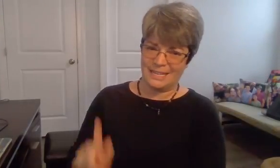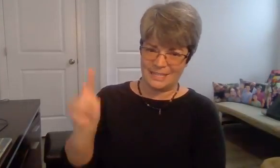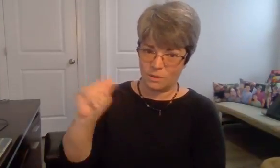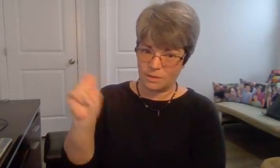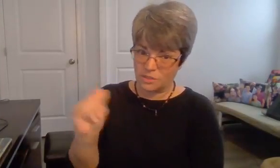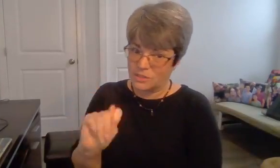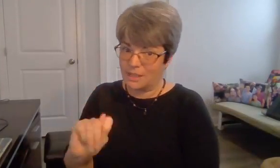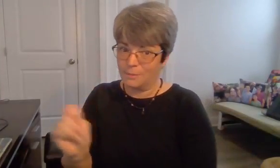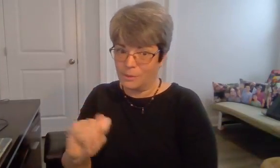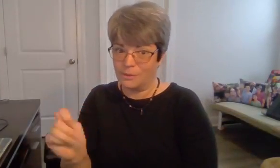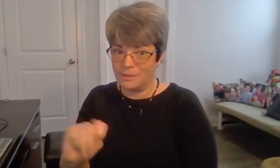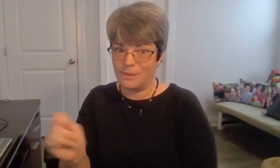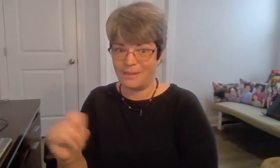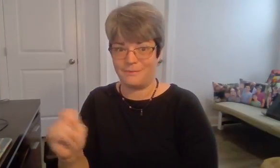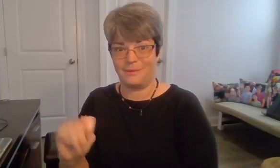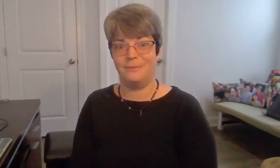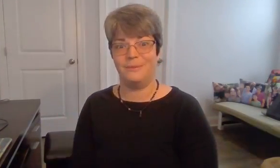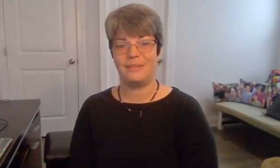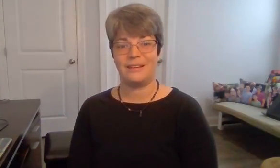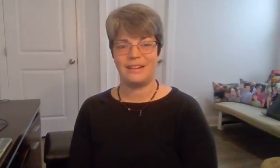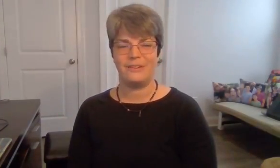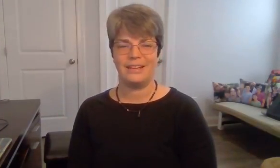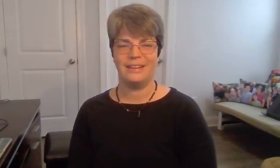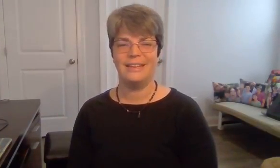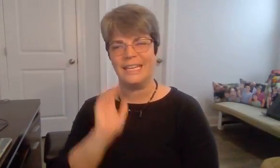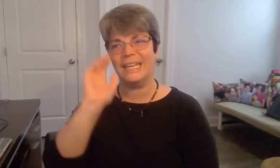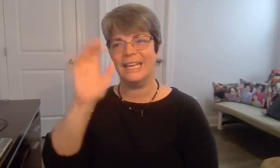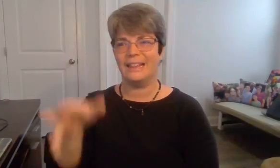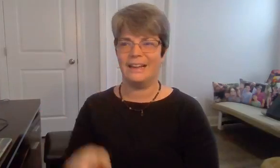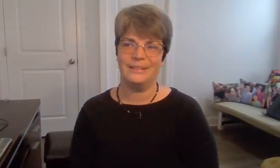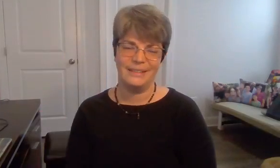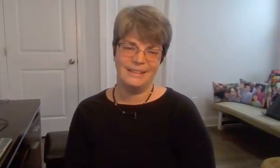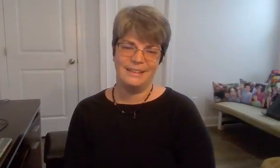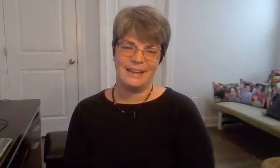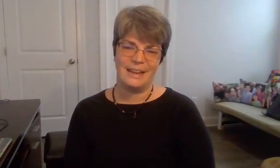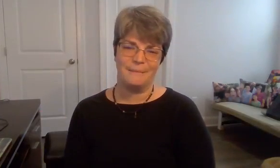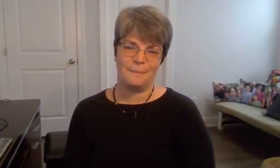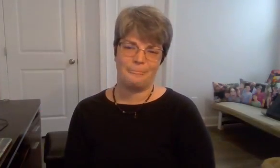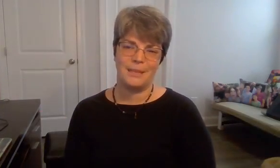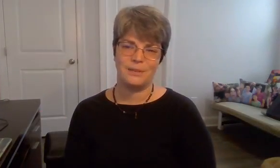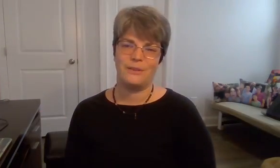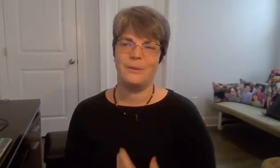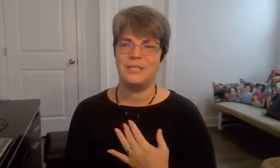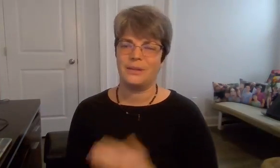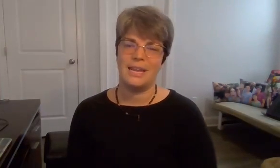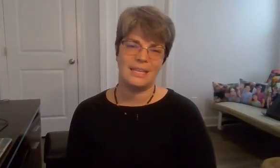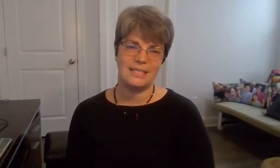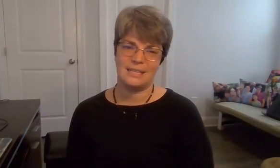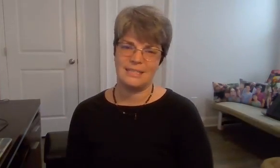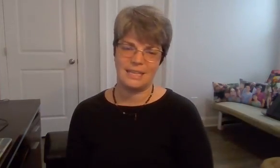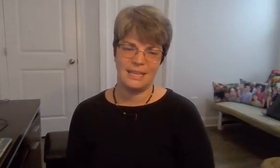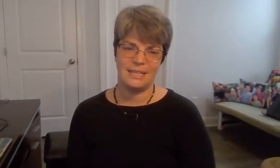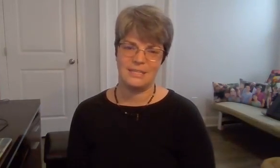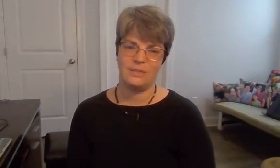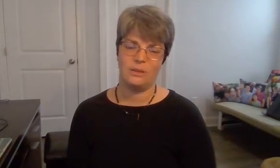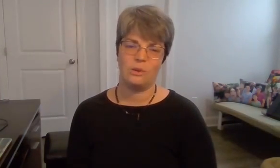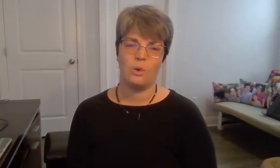and you can just tell them, go to the bathroom, without having to yell out. It's a fun way to connect to kids. You can